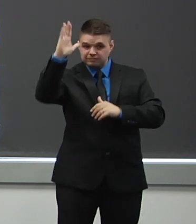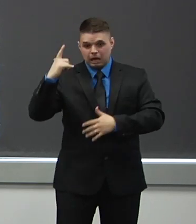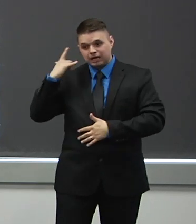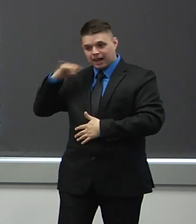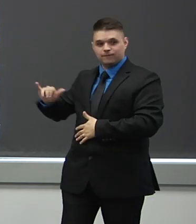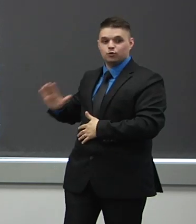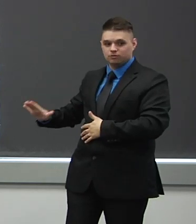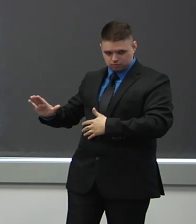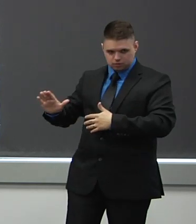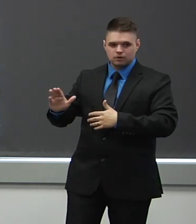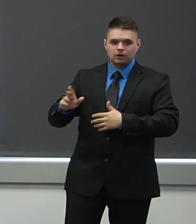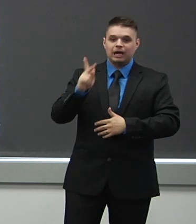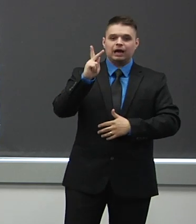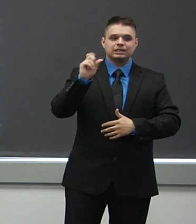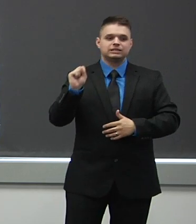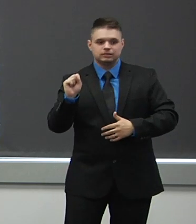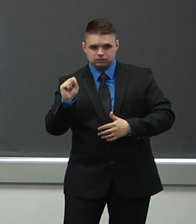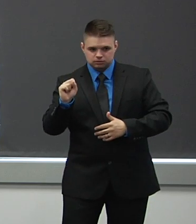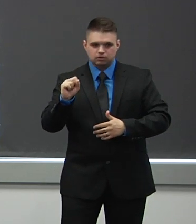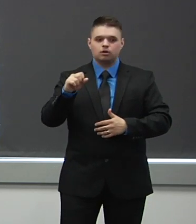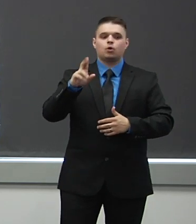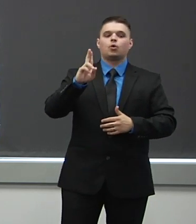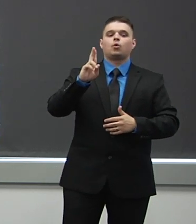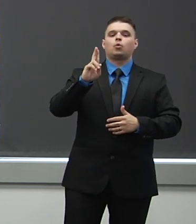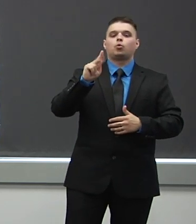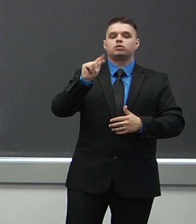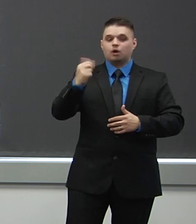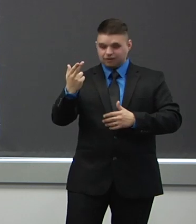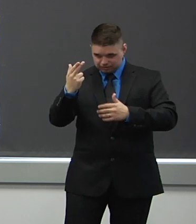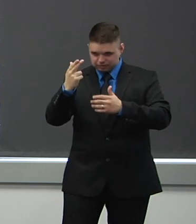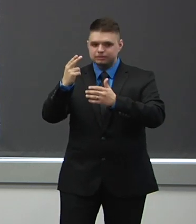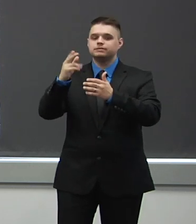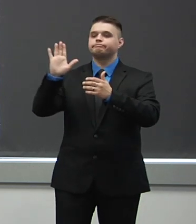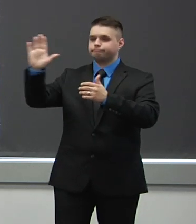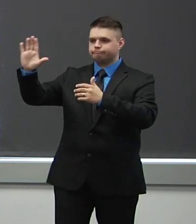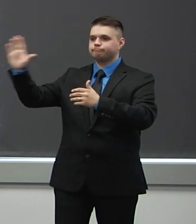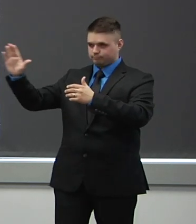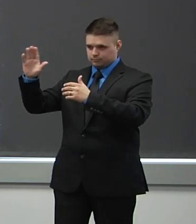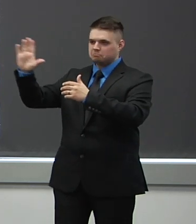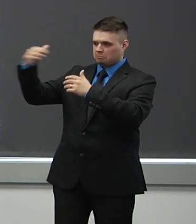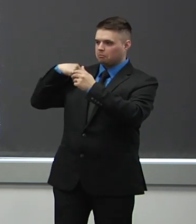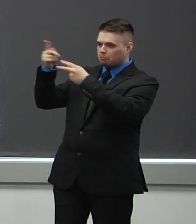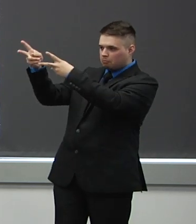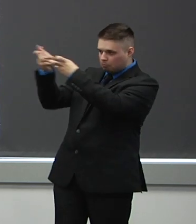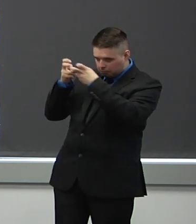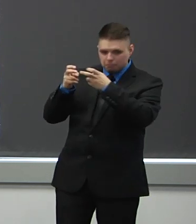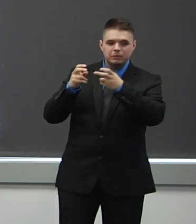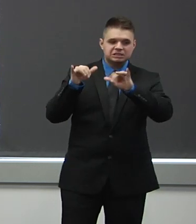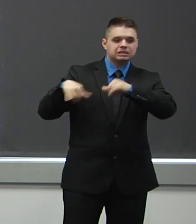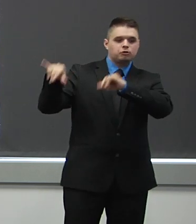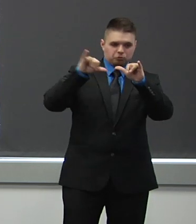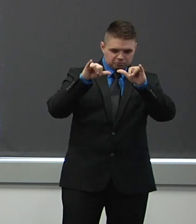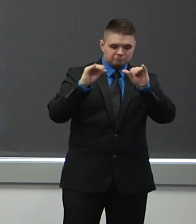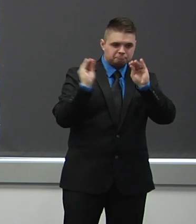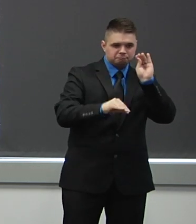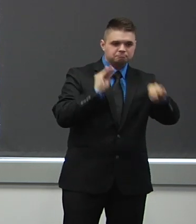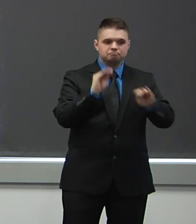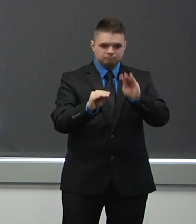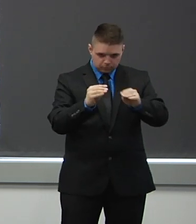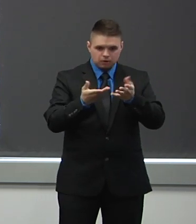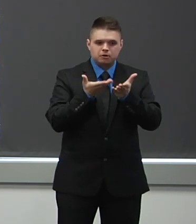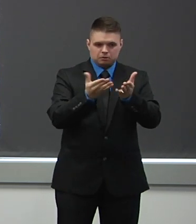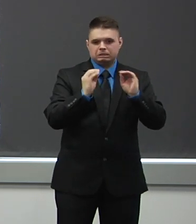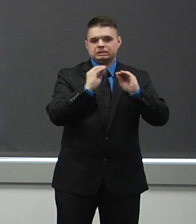Kansas, Utah. This is something that's happening across the country. So we are working together with other states to create